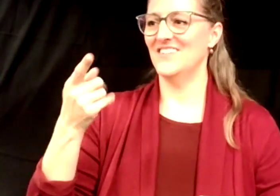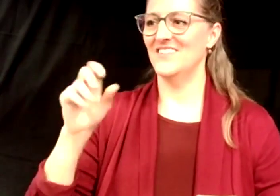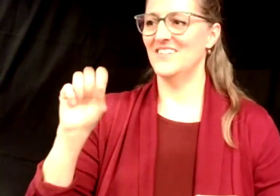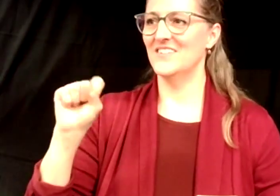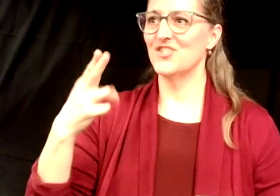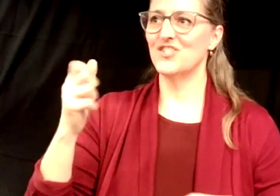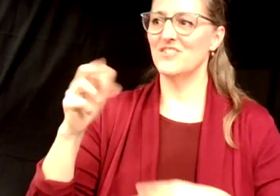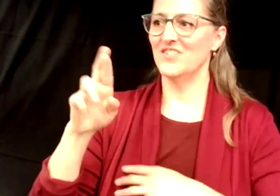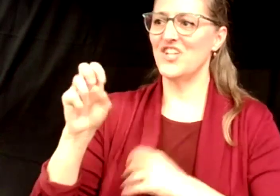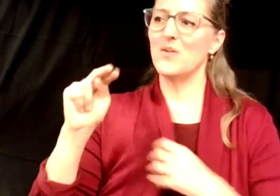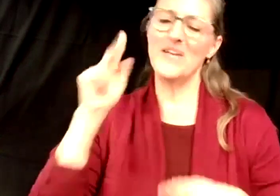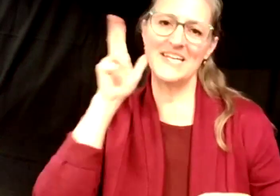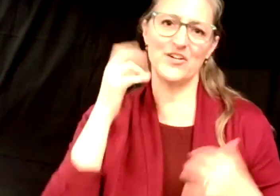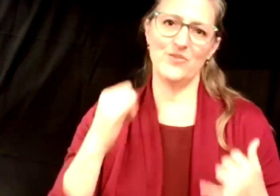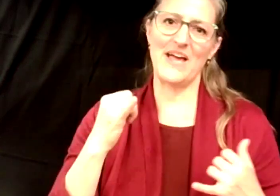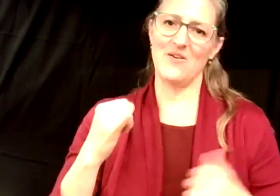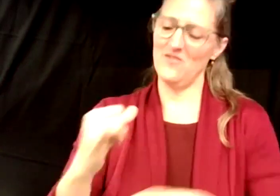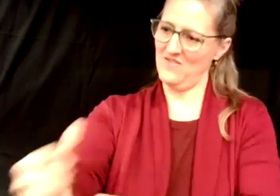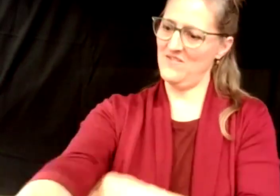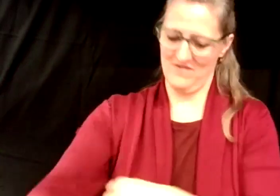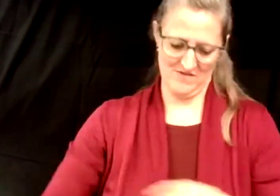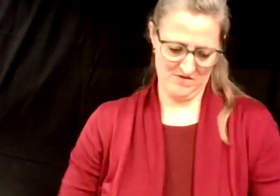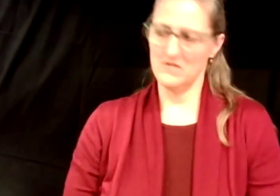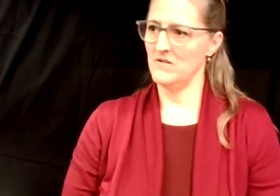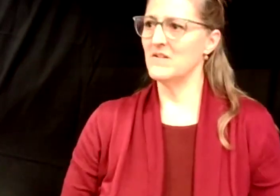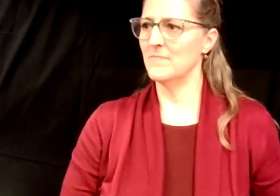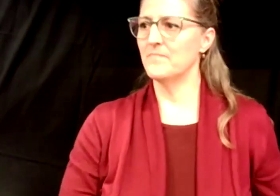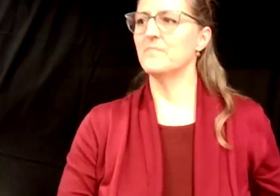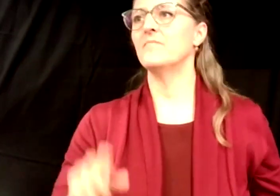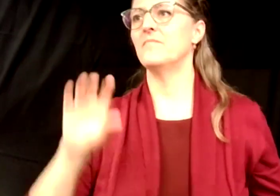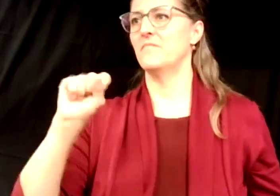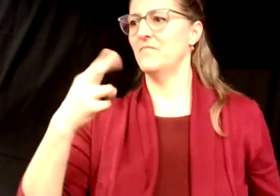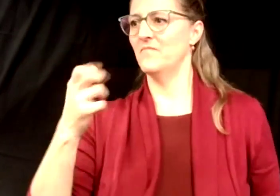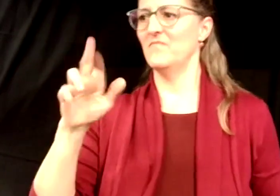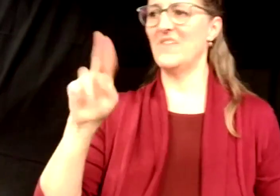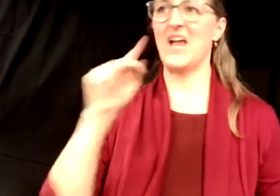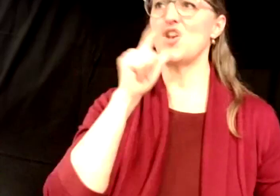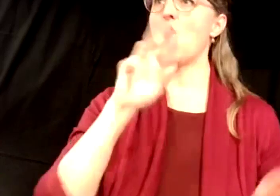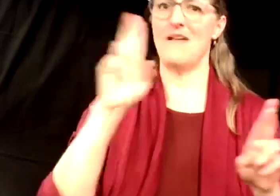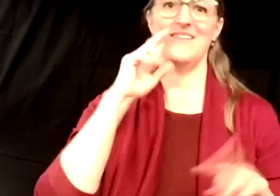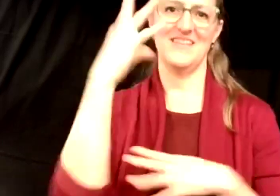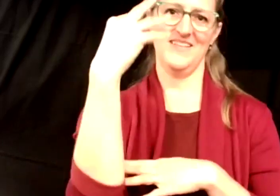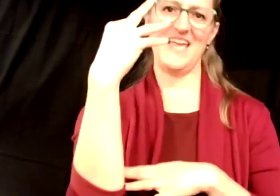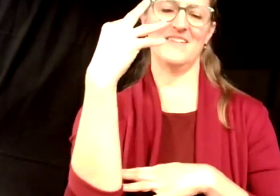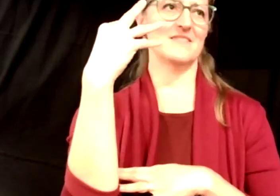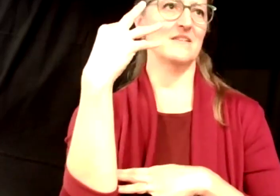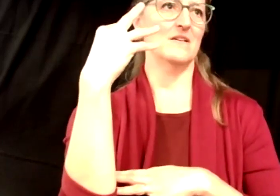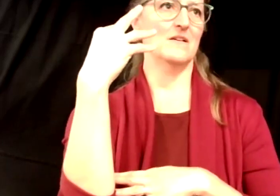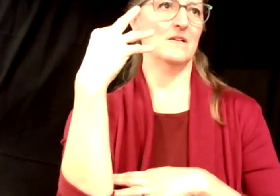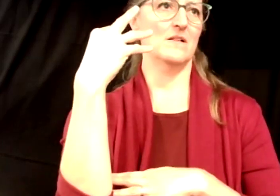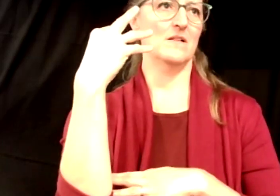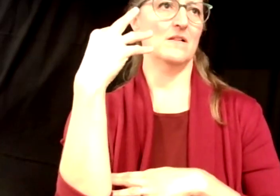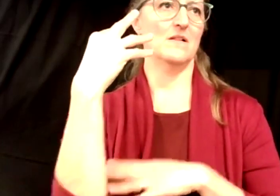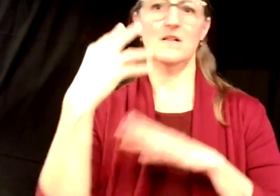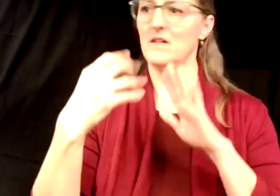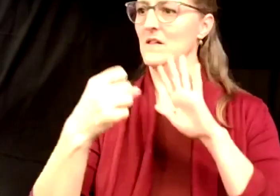But, Sharon, I can hear you now. okay, and that's because the video's on? Can you put the